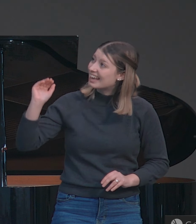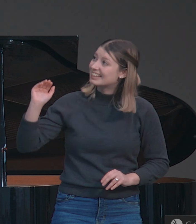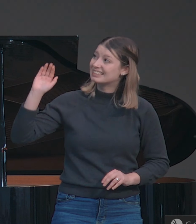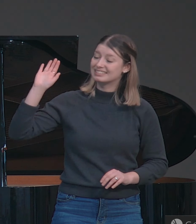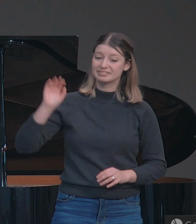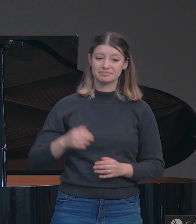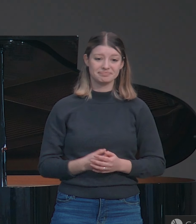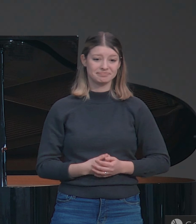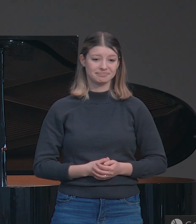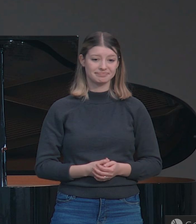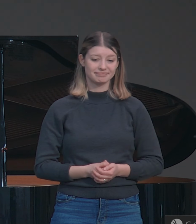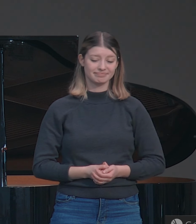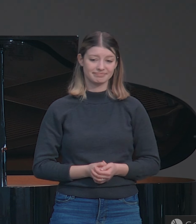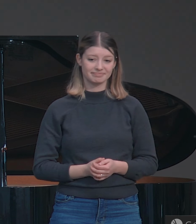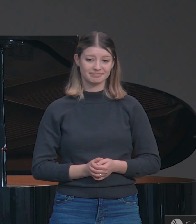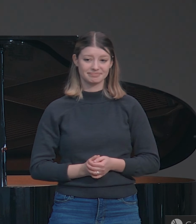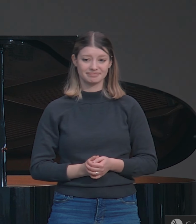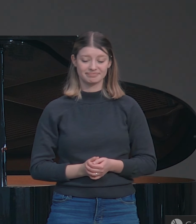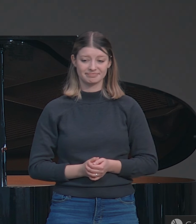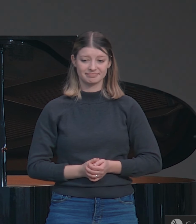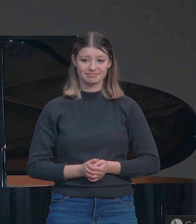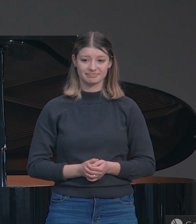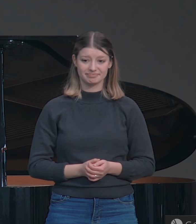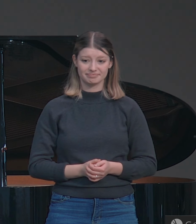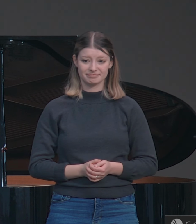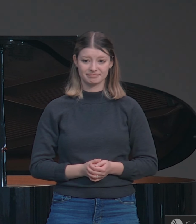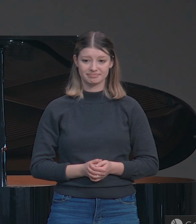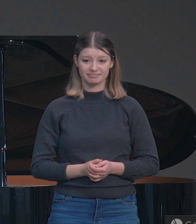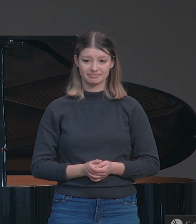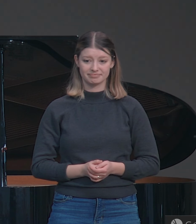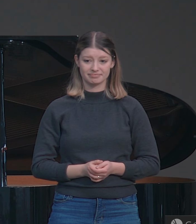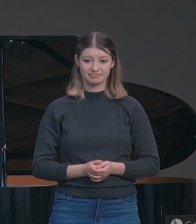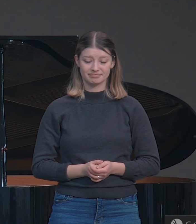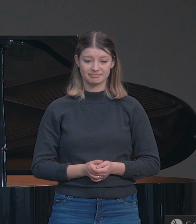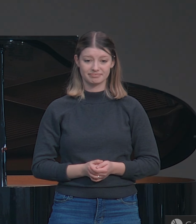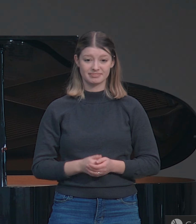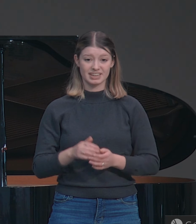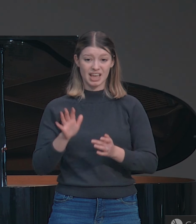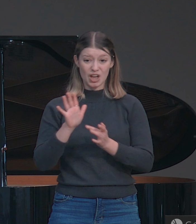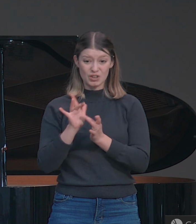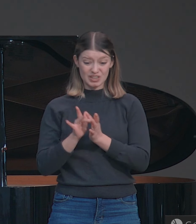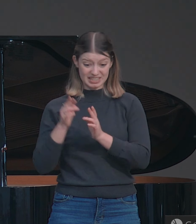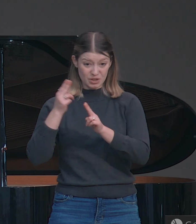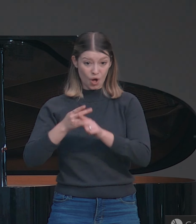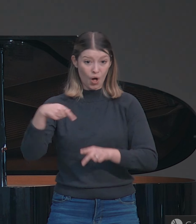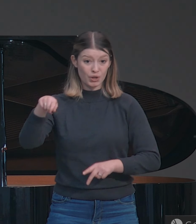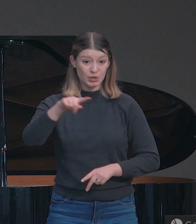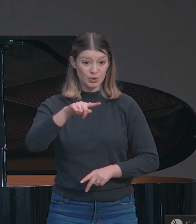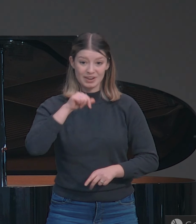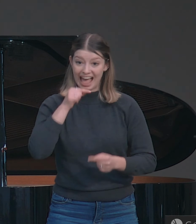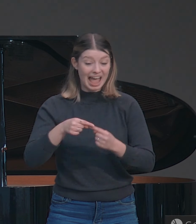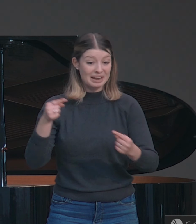Know what it means for Jesus to call you family.